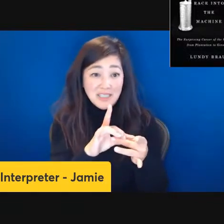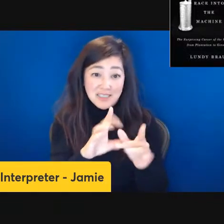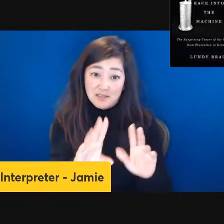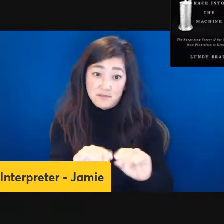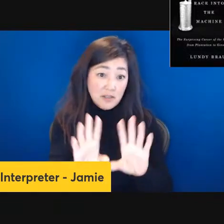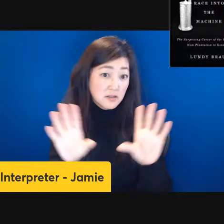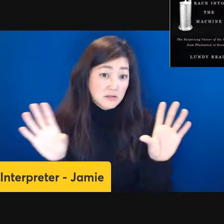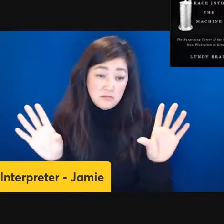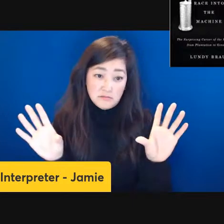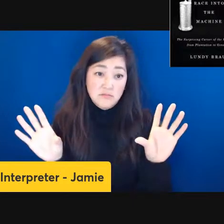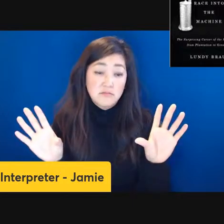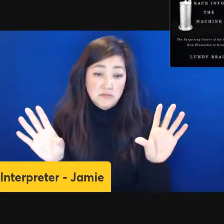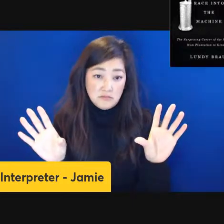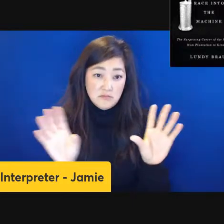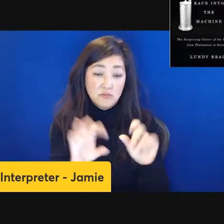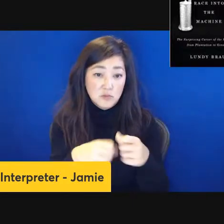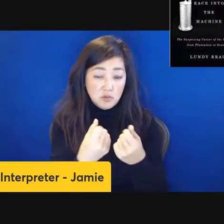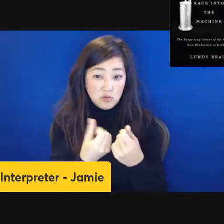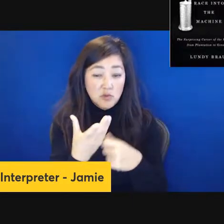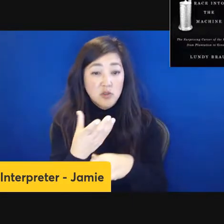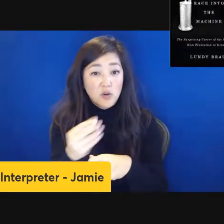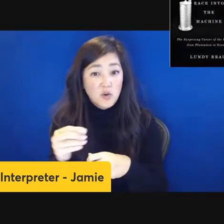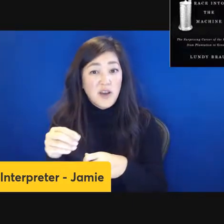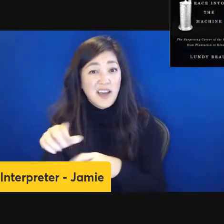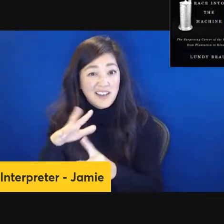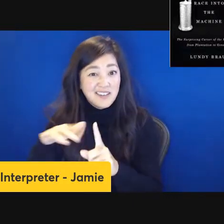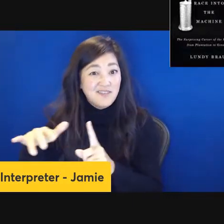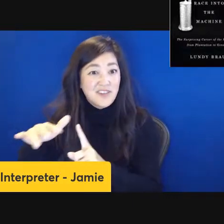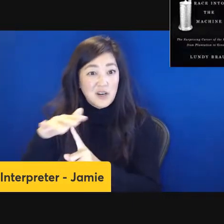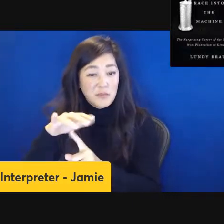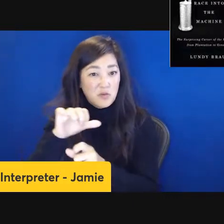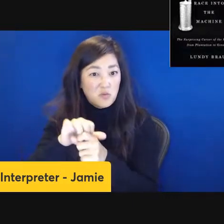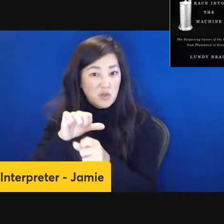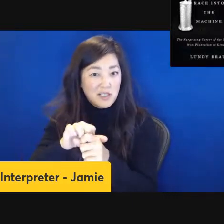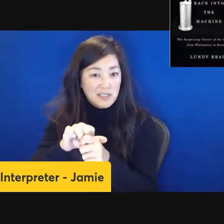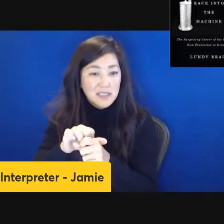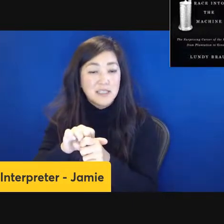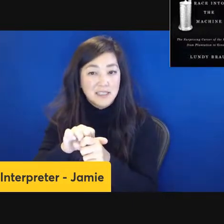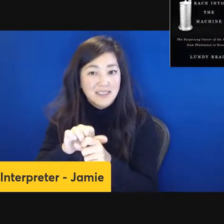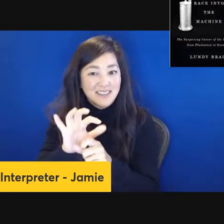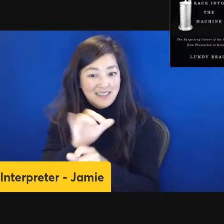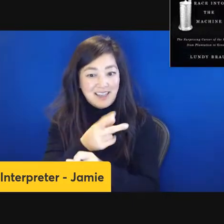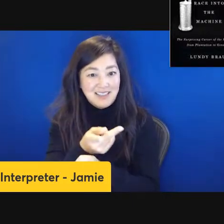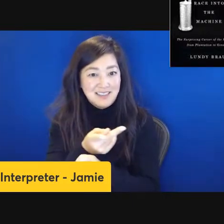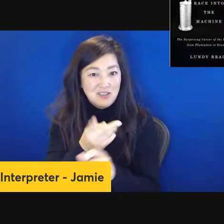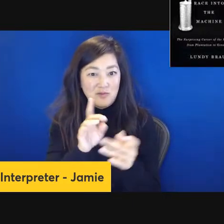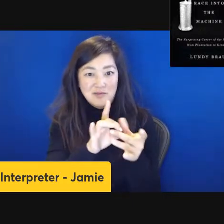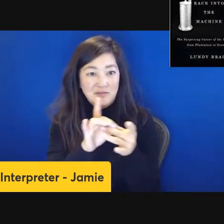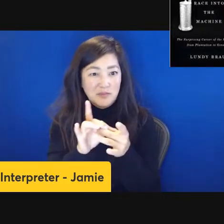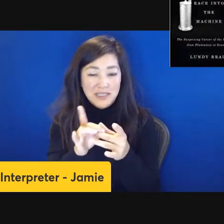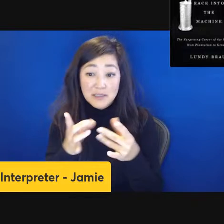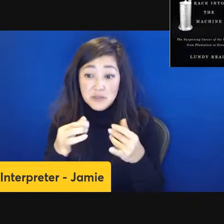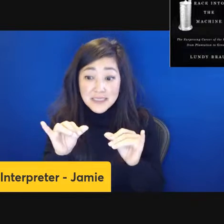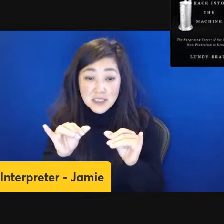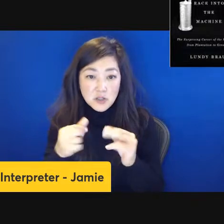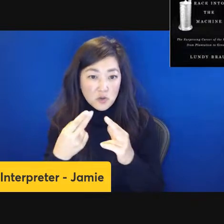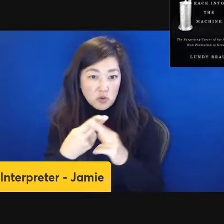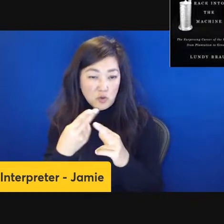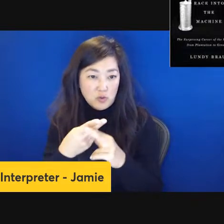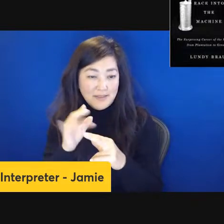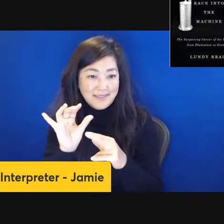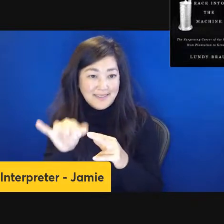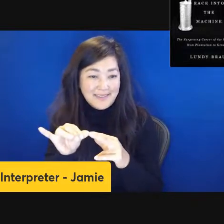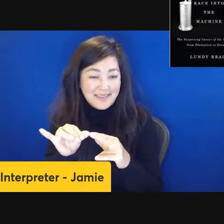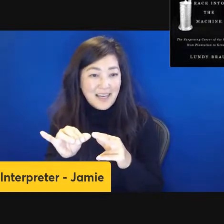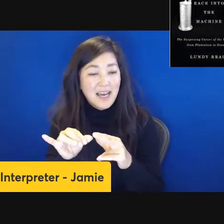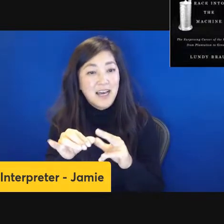clearly in this important paper. And incredibly, we're still living with this scaling factor. There were